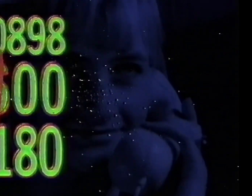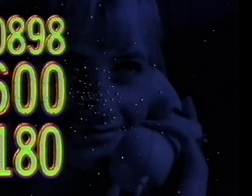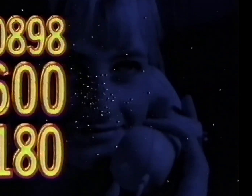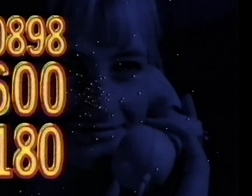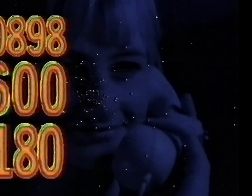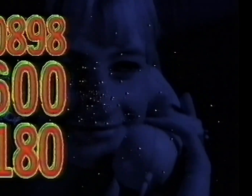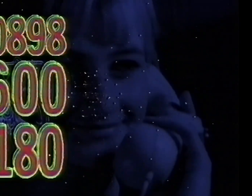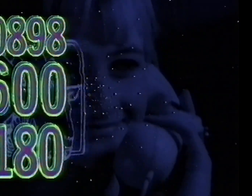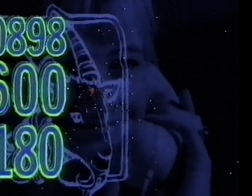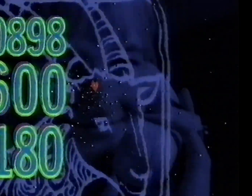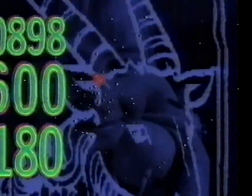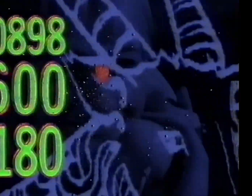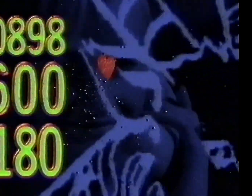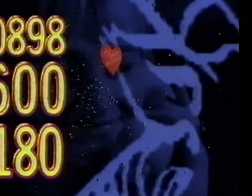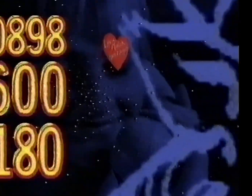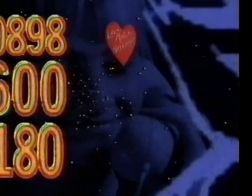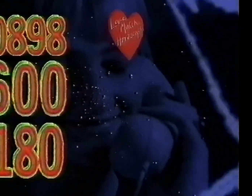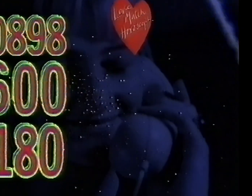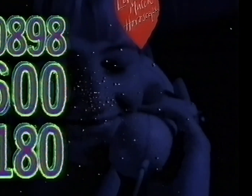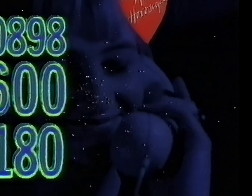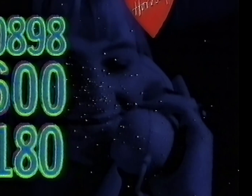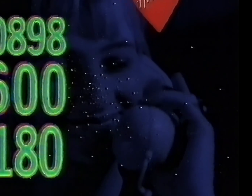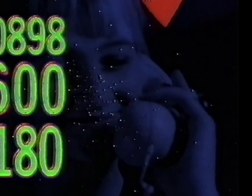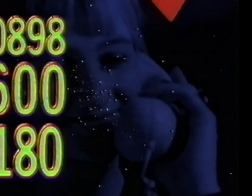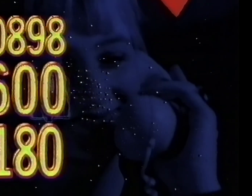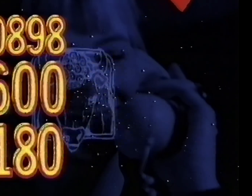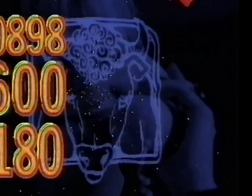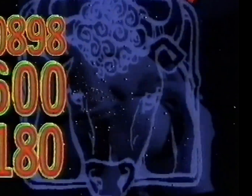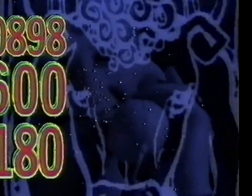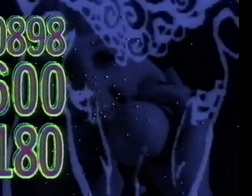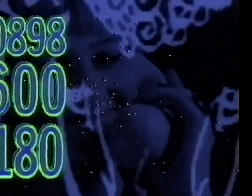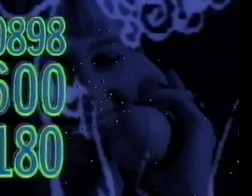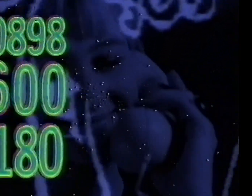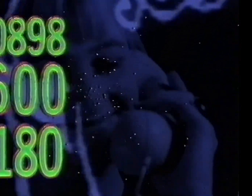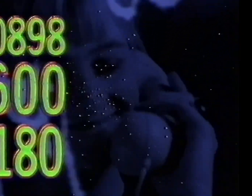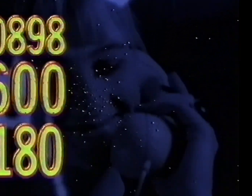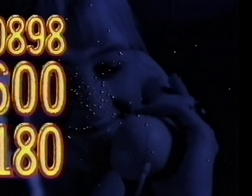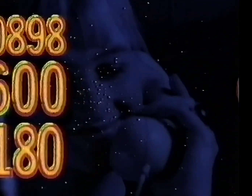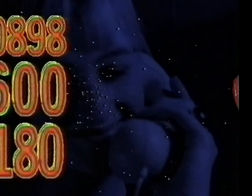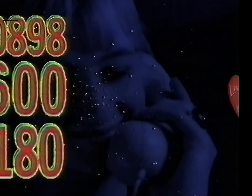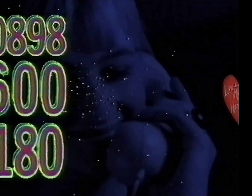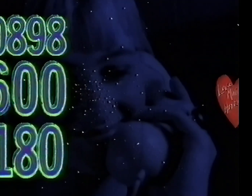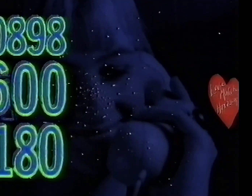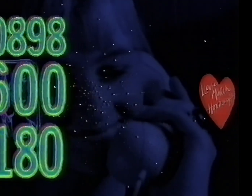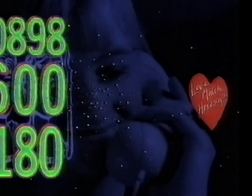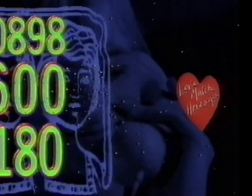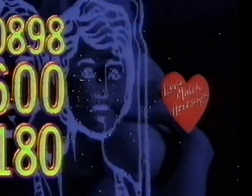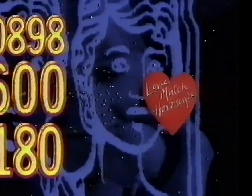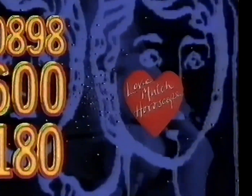0898 600 180. We'll give you a detailed analysis of your own star sign in love and then match it with the star